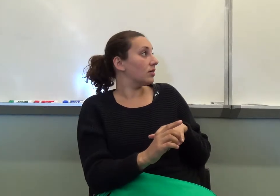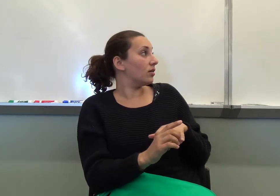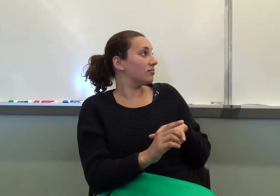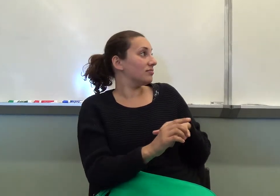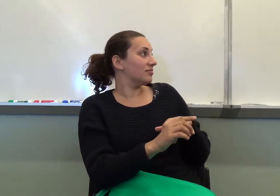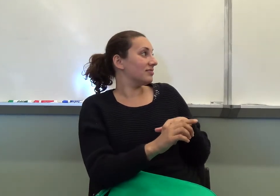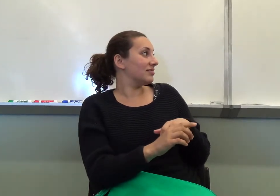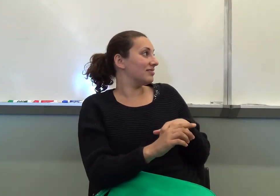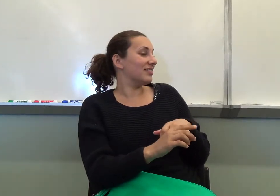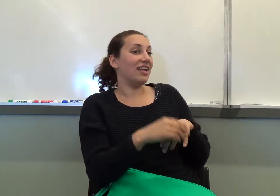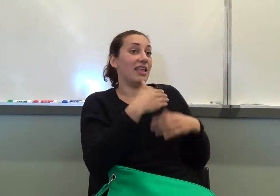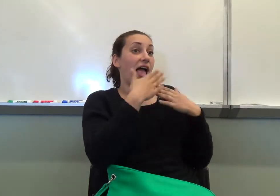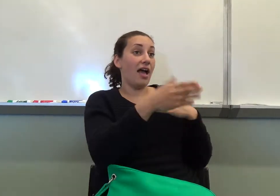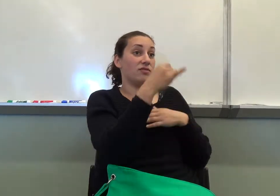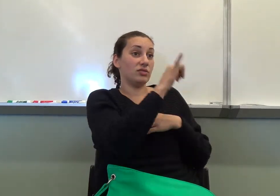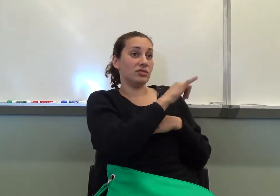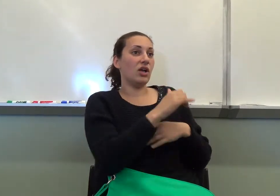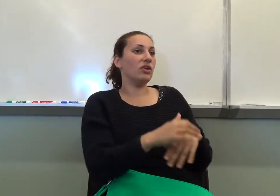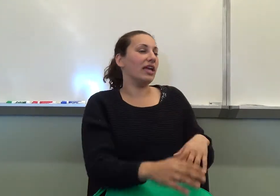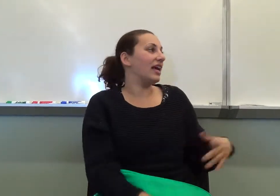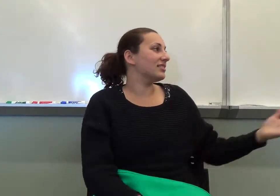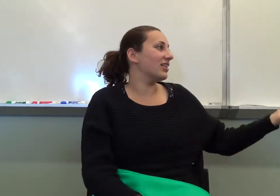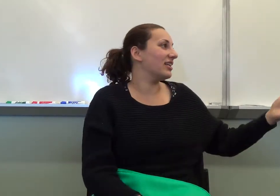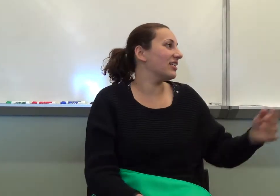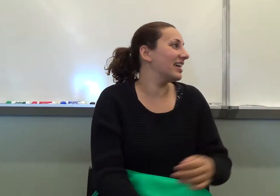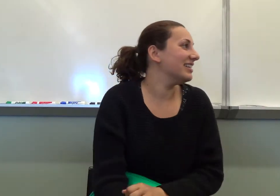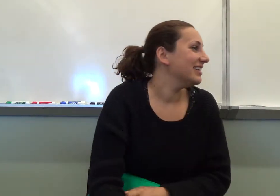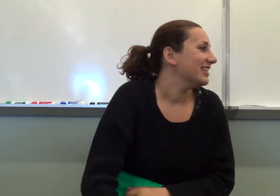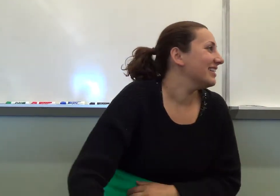This one's over, we can go. Okay, yeah, sorry, go ahead.